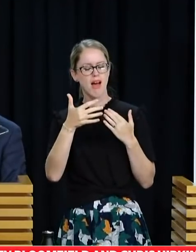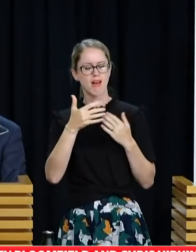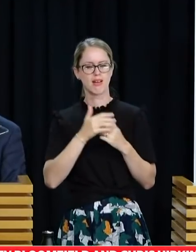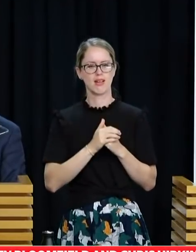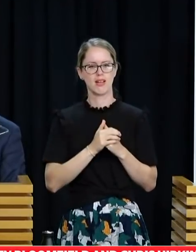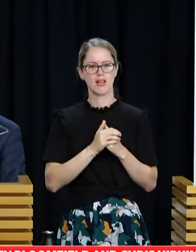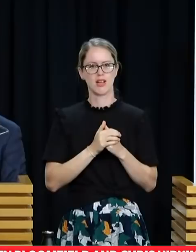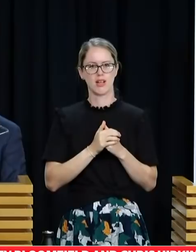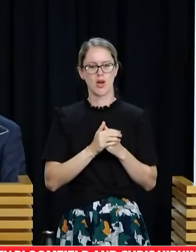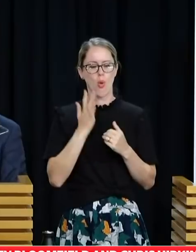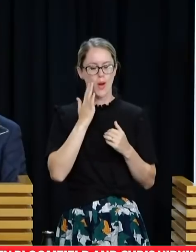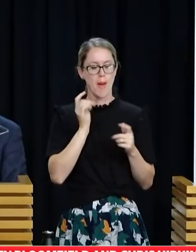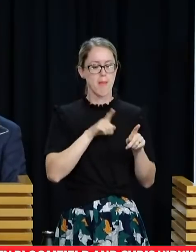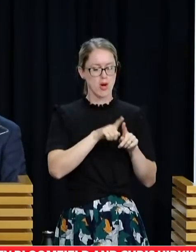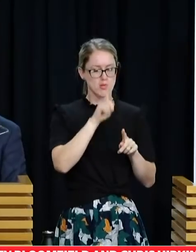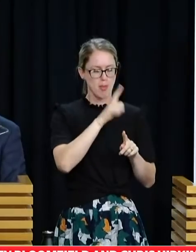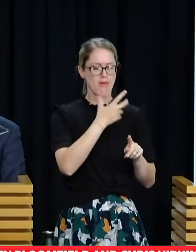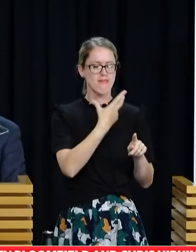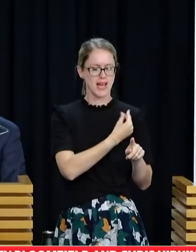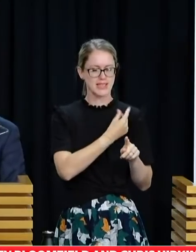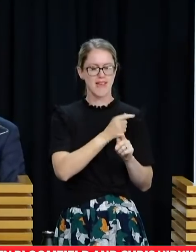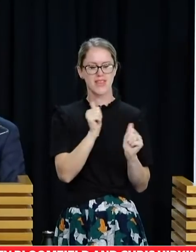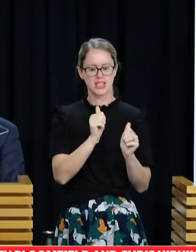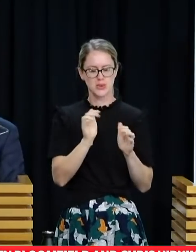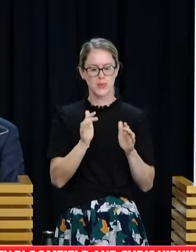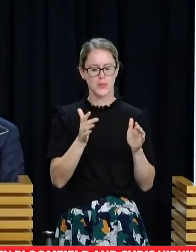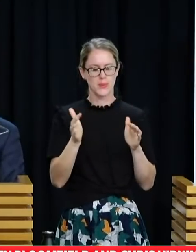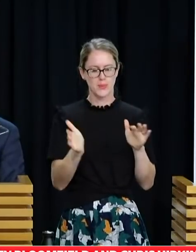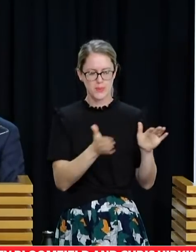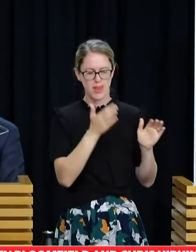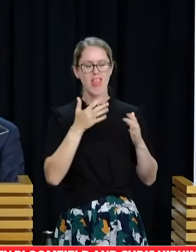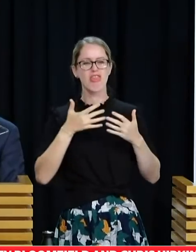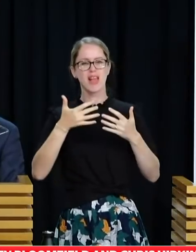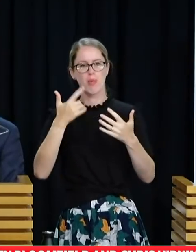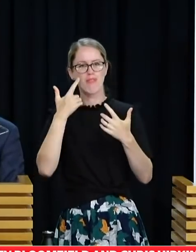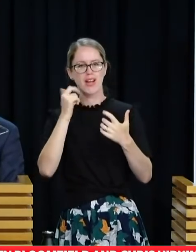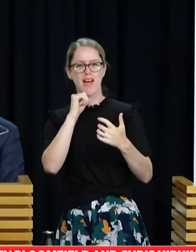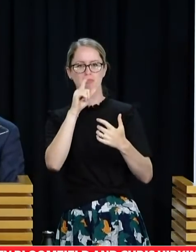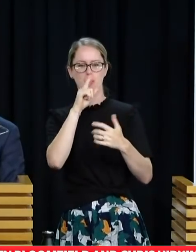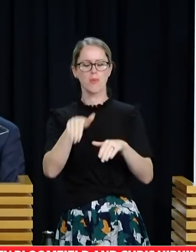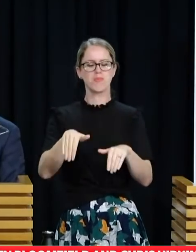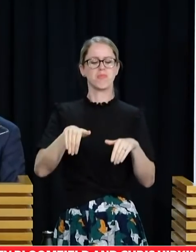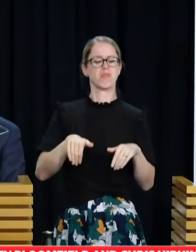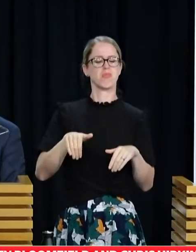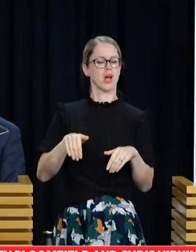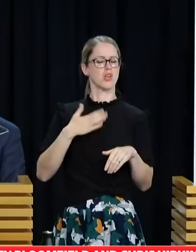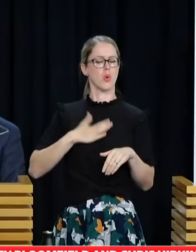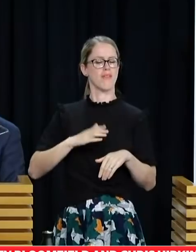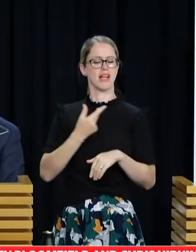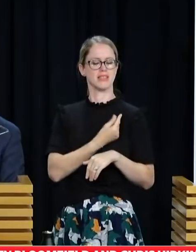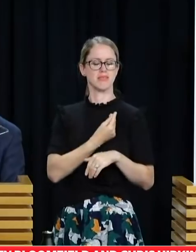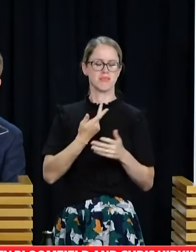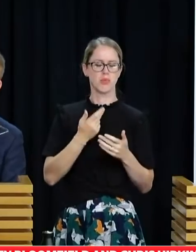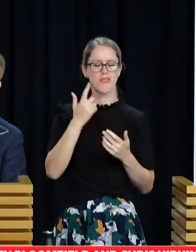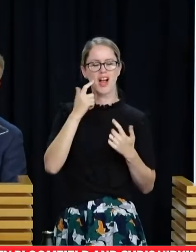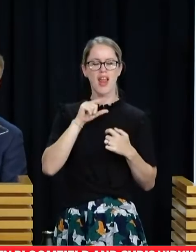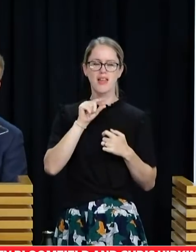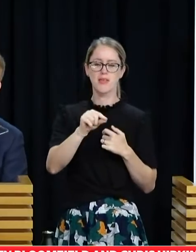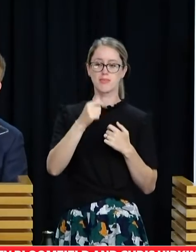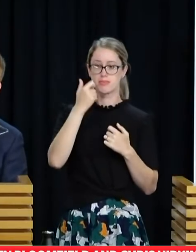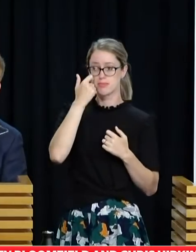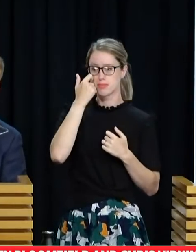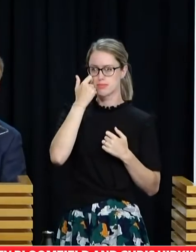probably get through the bulk of them. That's where we're more likely to find out whether there are people who are reluctant and who are saying that they'd prefer not to be vaccinated. Minister.